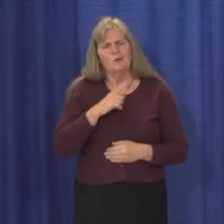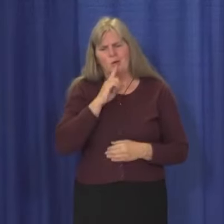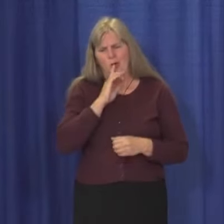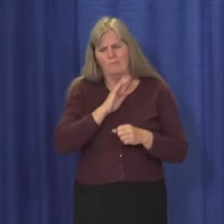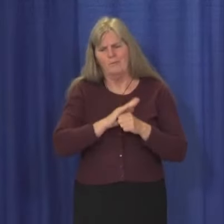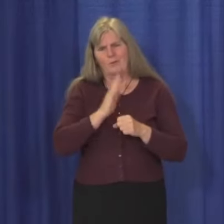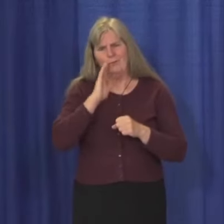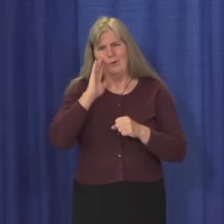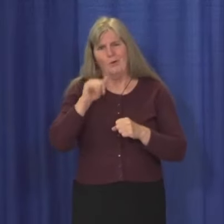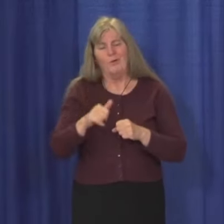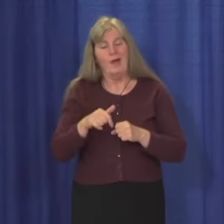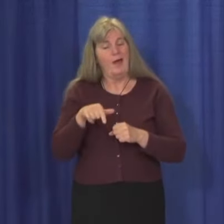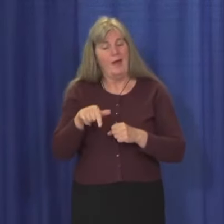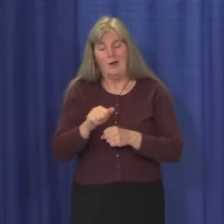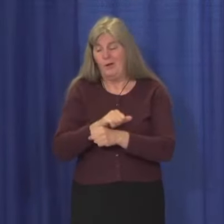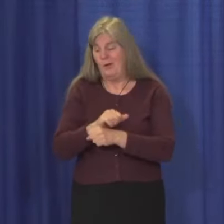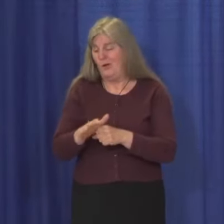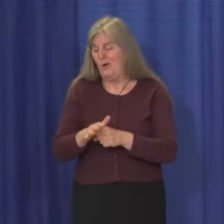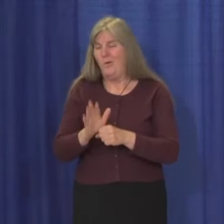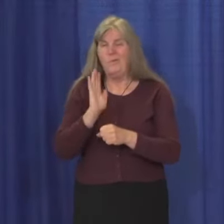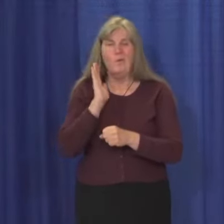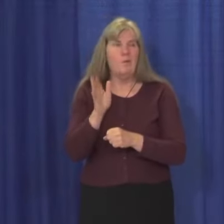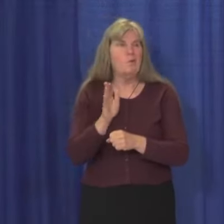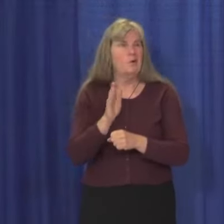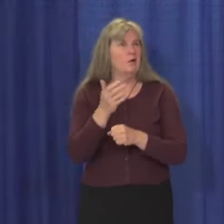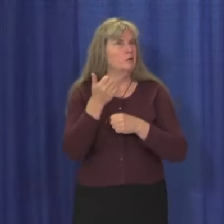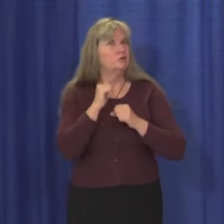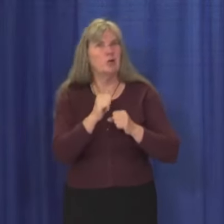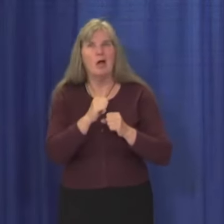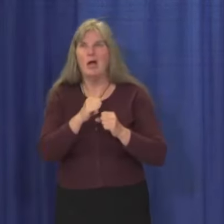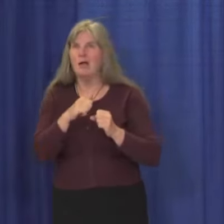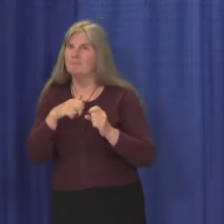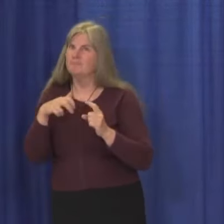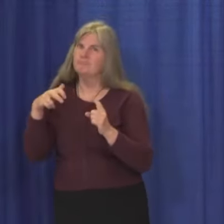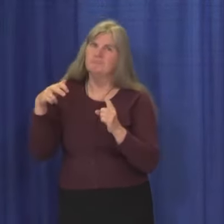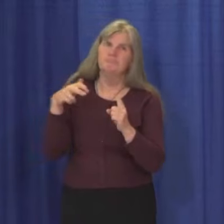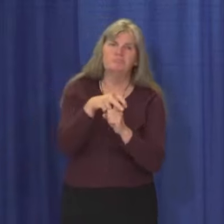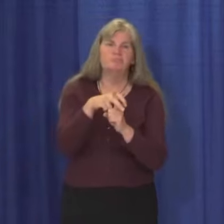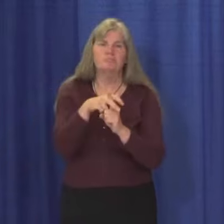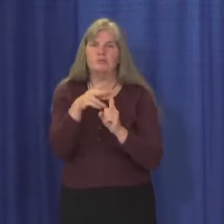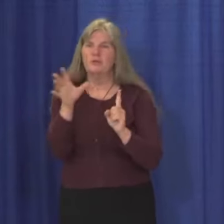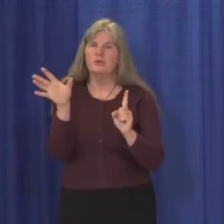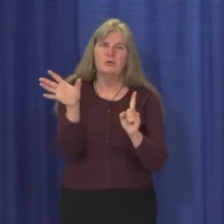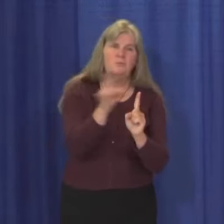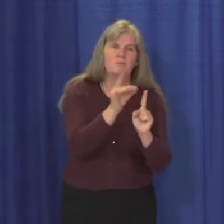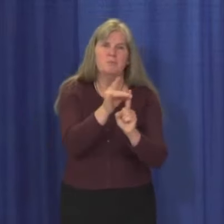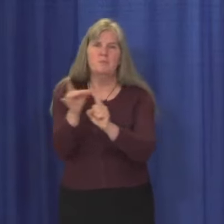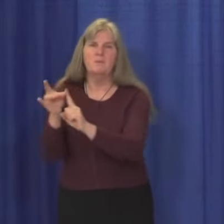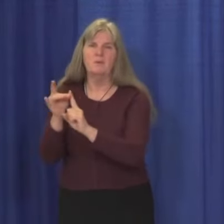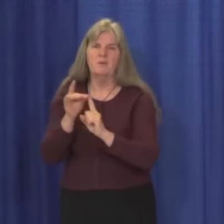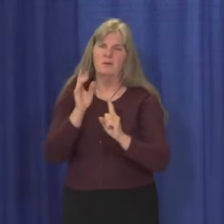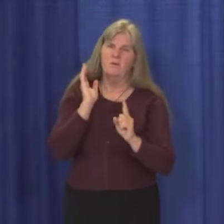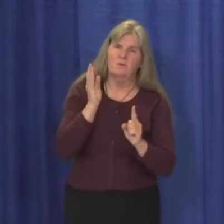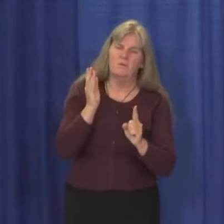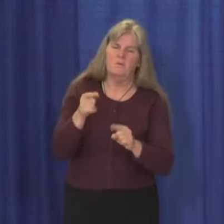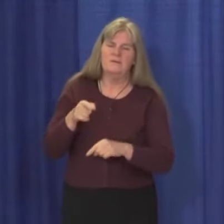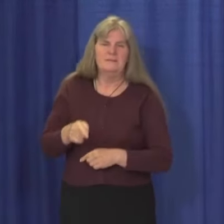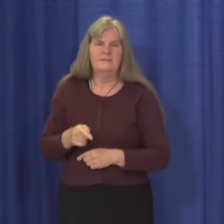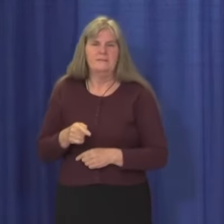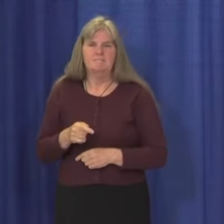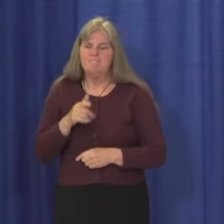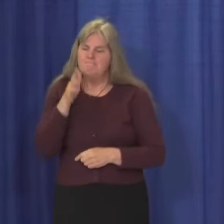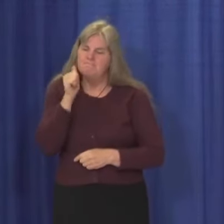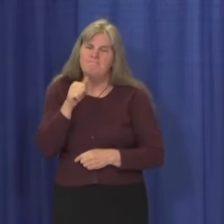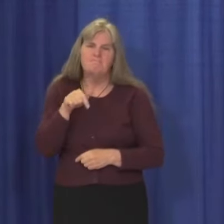will continue to take any opportunity that is provided to infect as many Yukoners as it can. It does so all